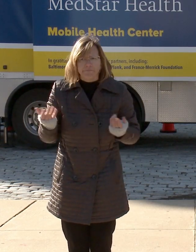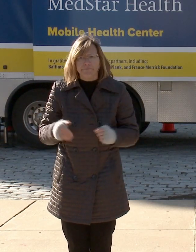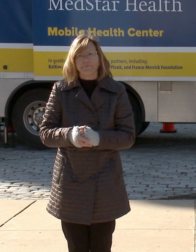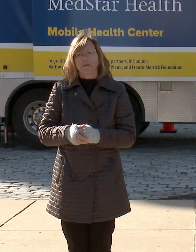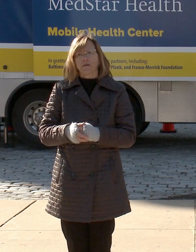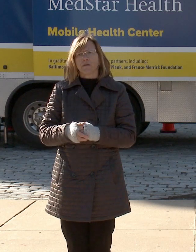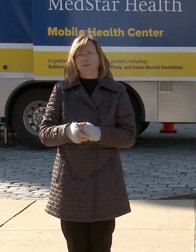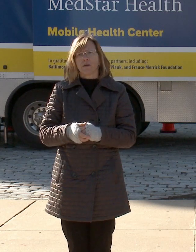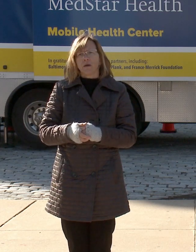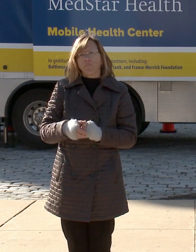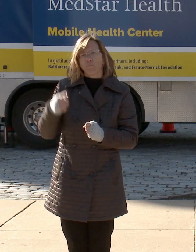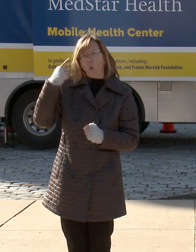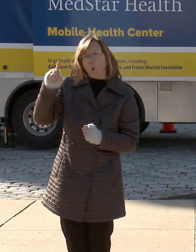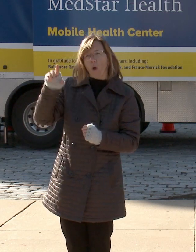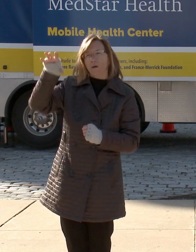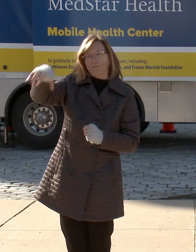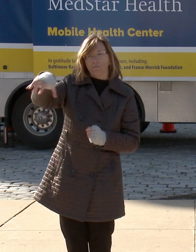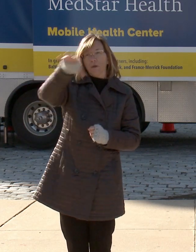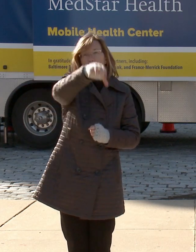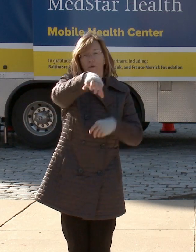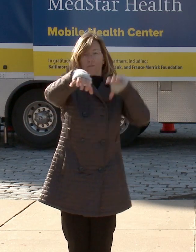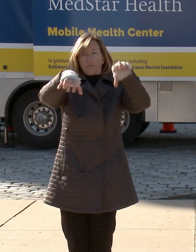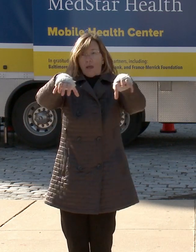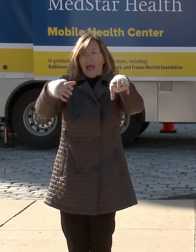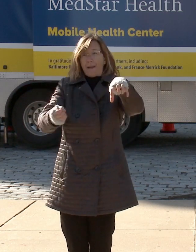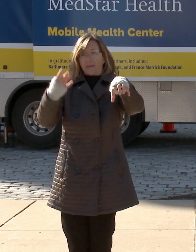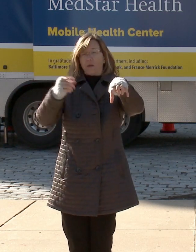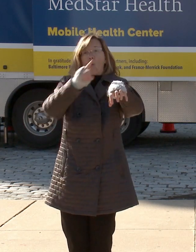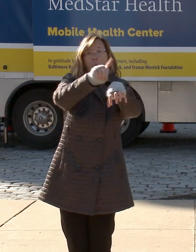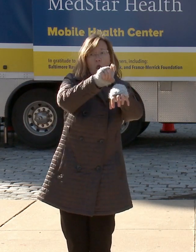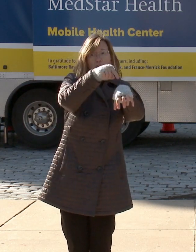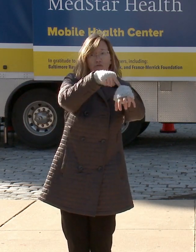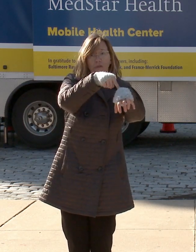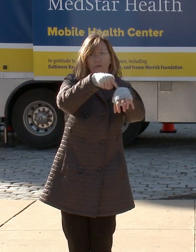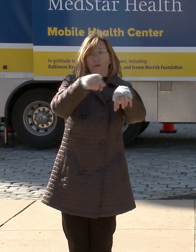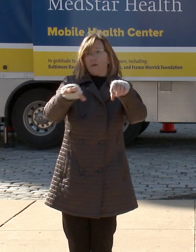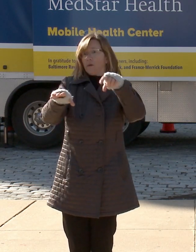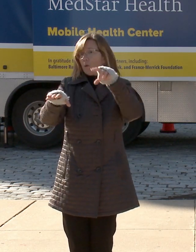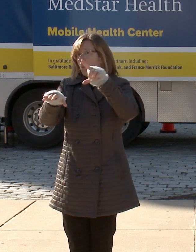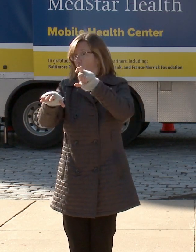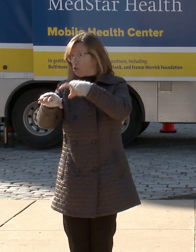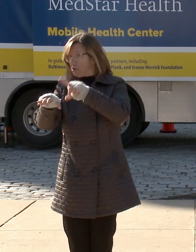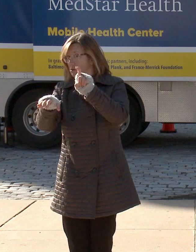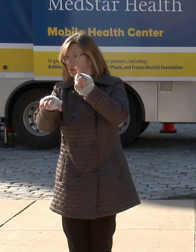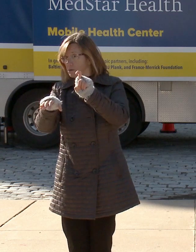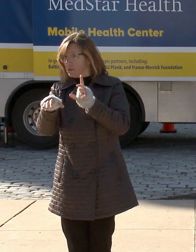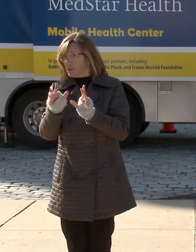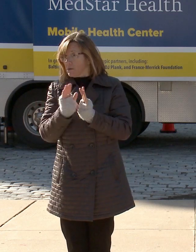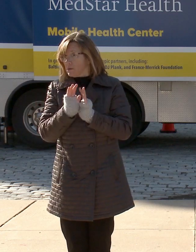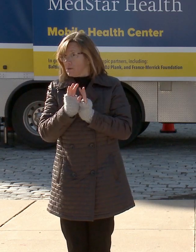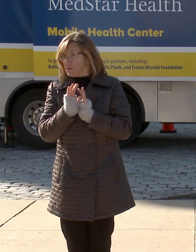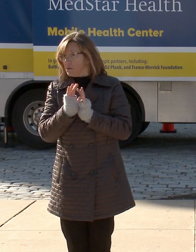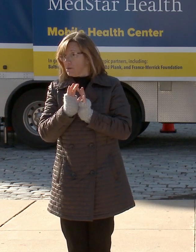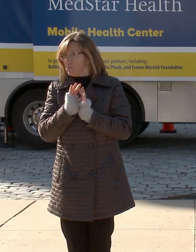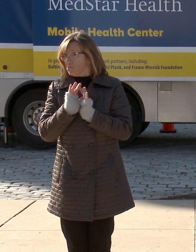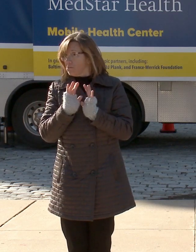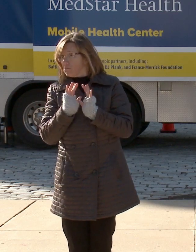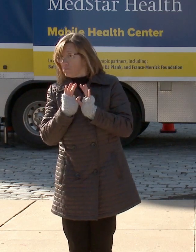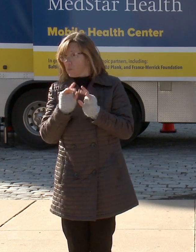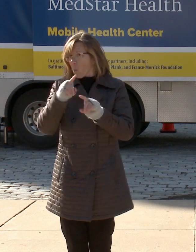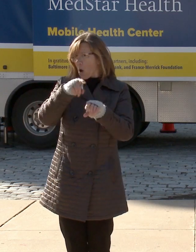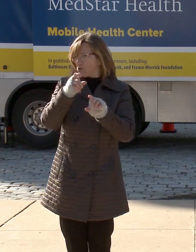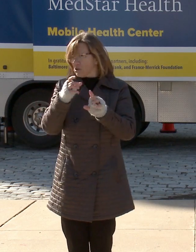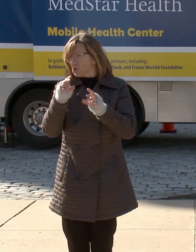those individual sites? Yes. So we'll give 100 for those individual sites as well. And then in relation to the nursing homes, how